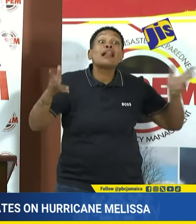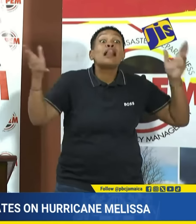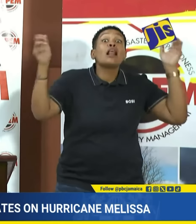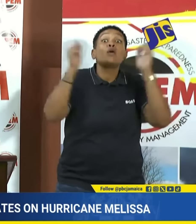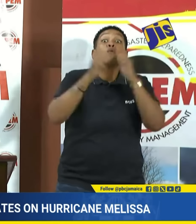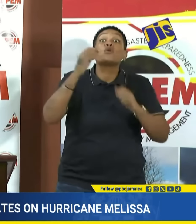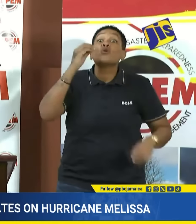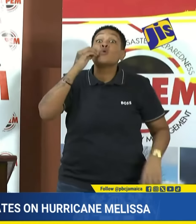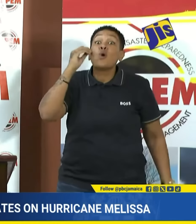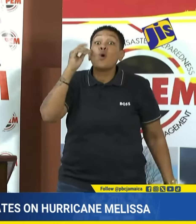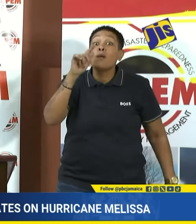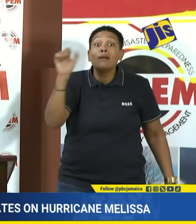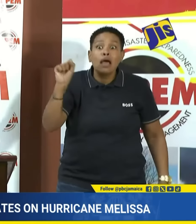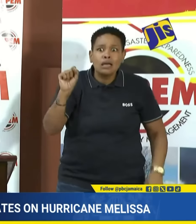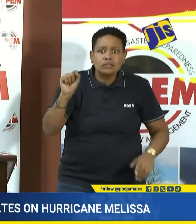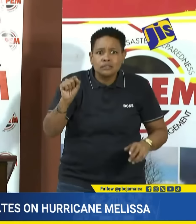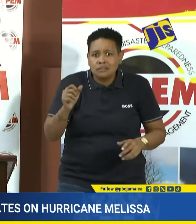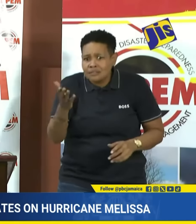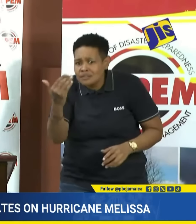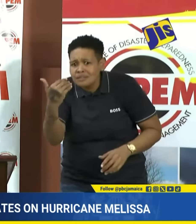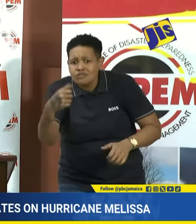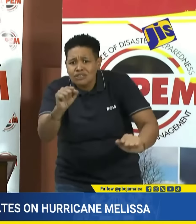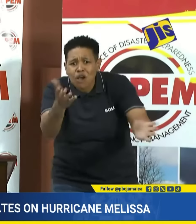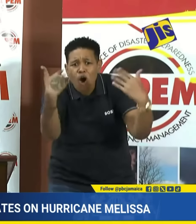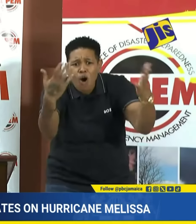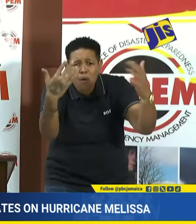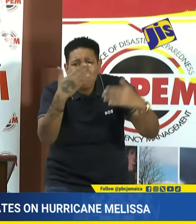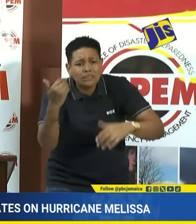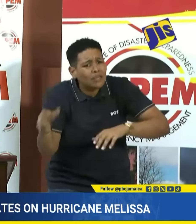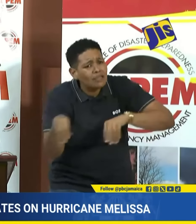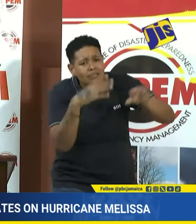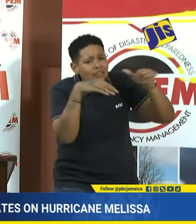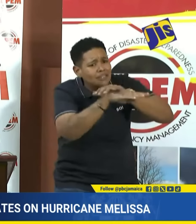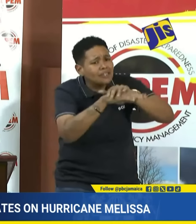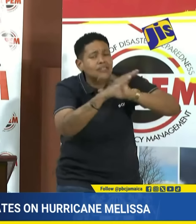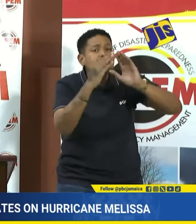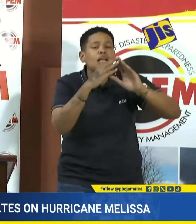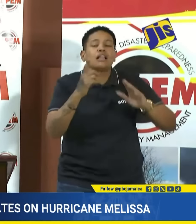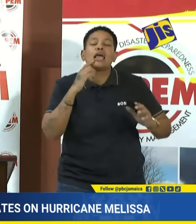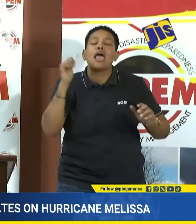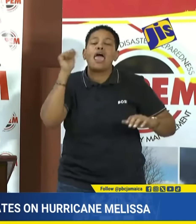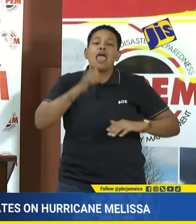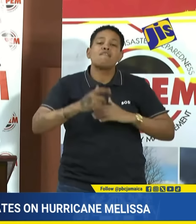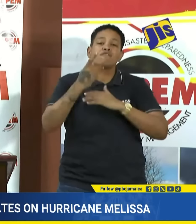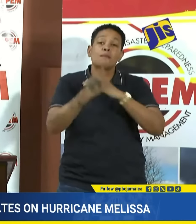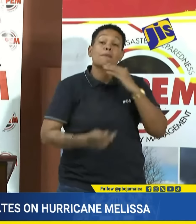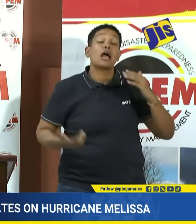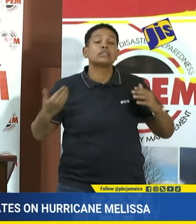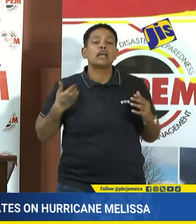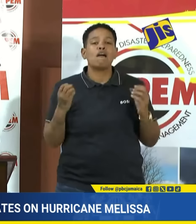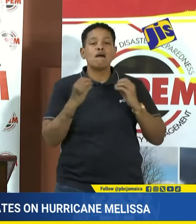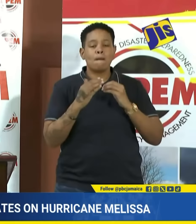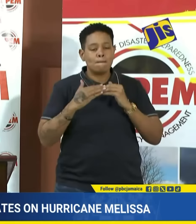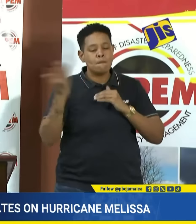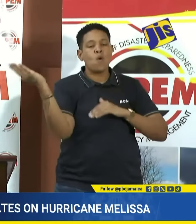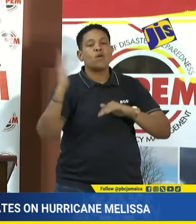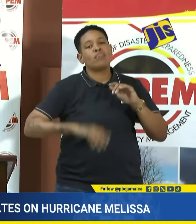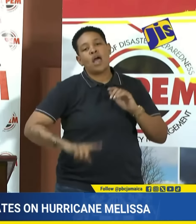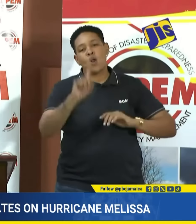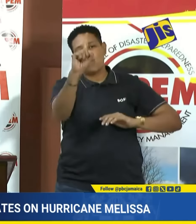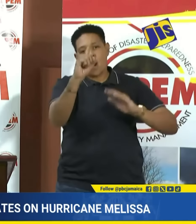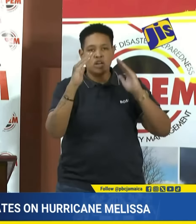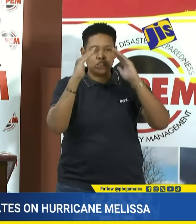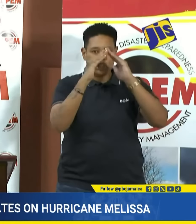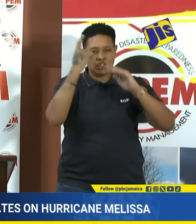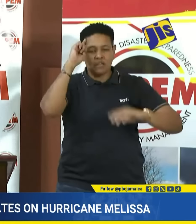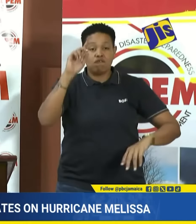dealing with the homeless population. So every parish have more than one shelter for